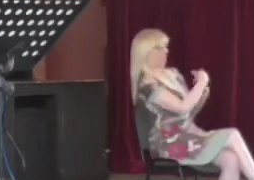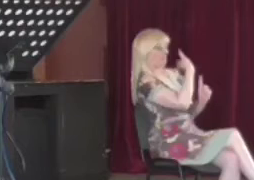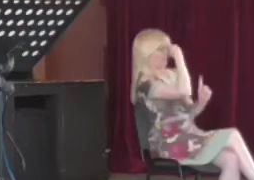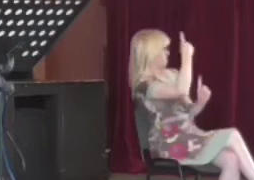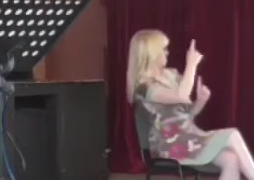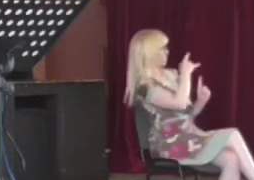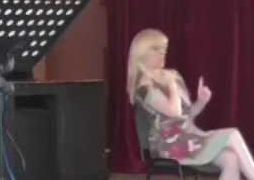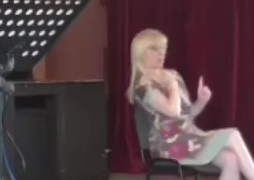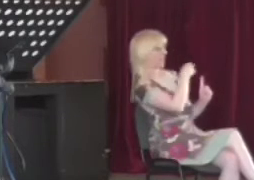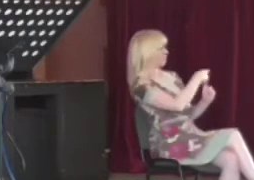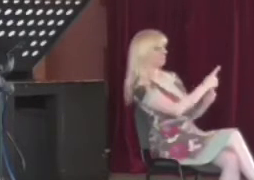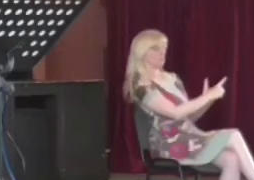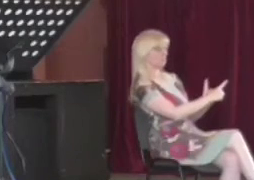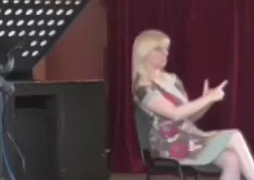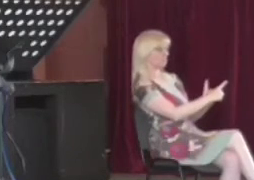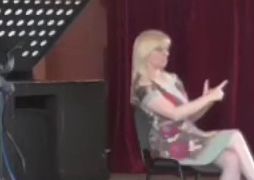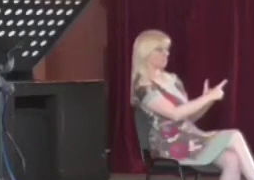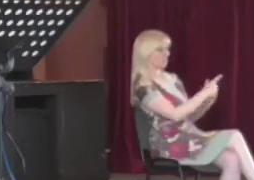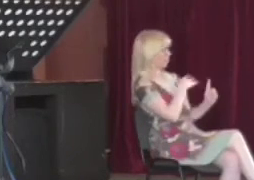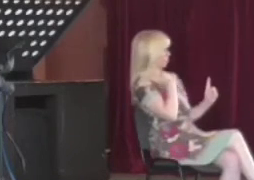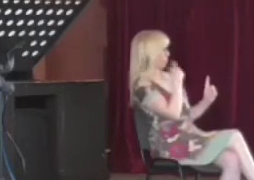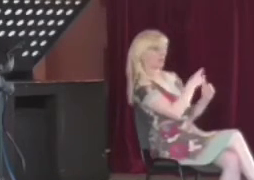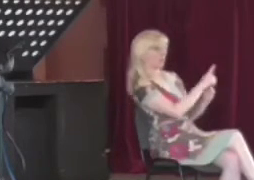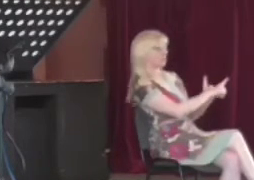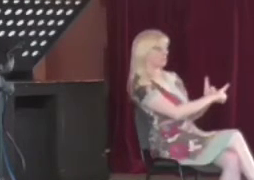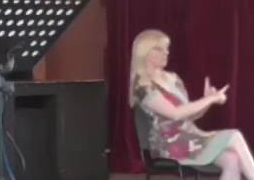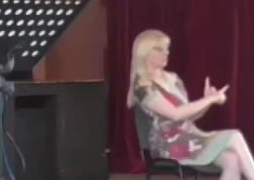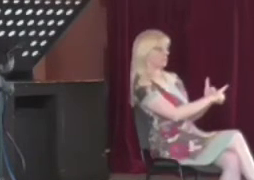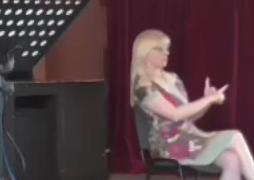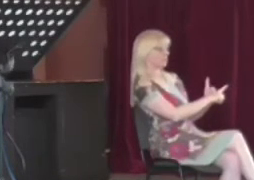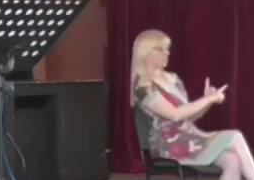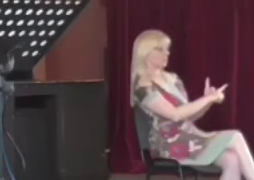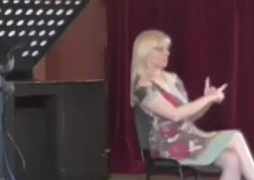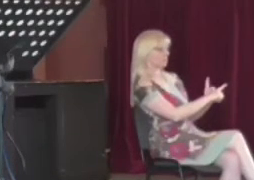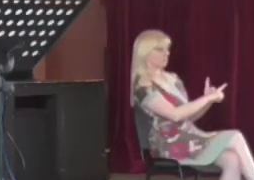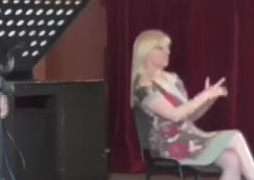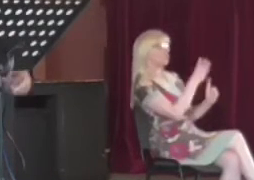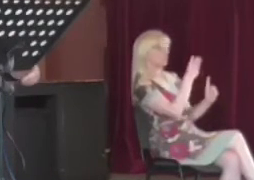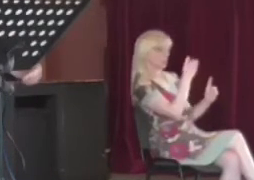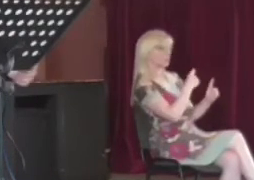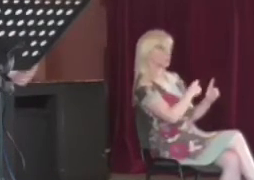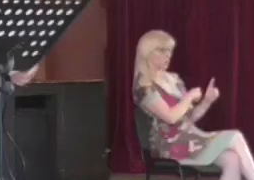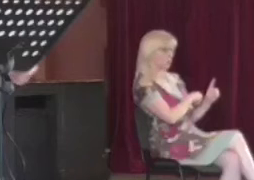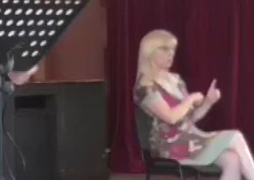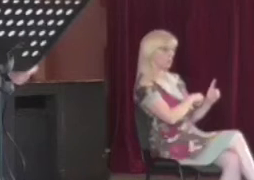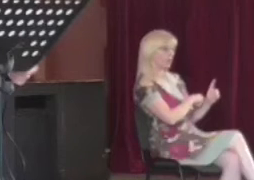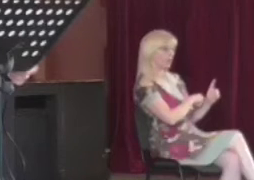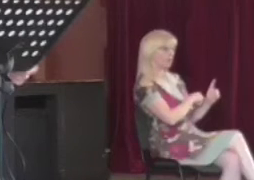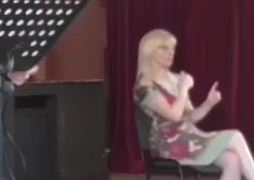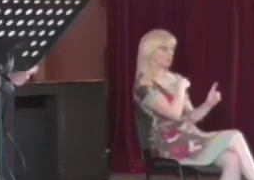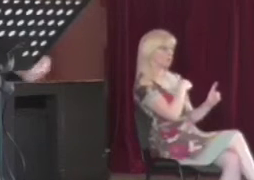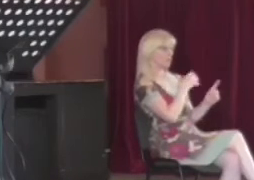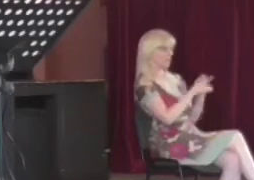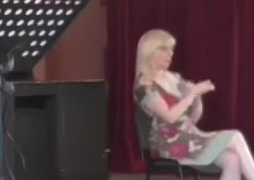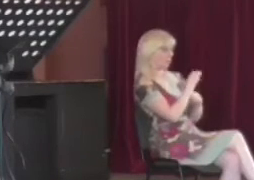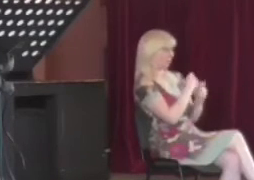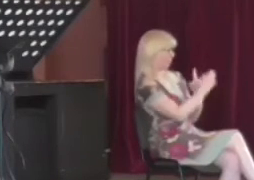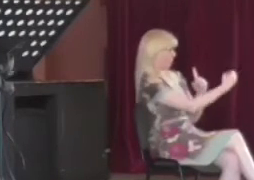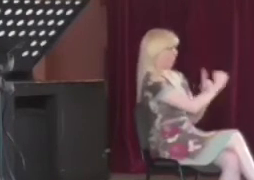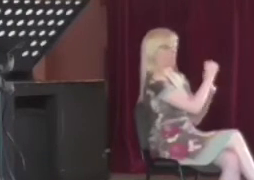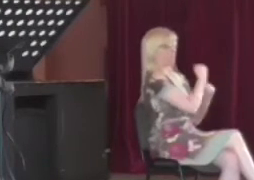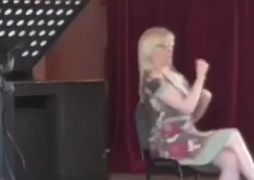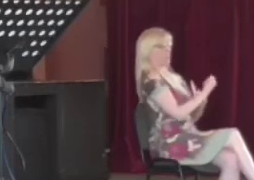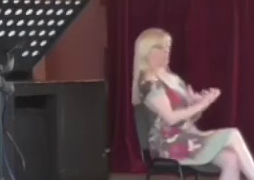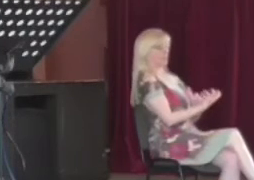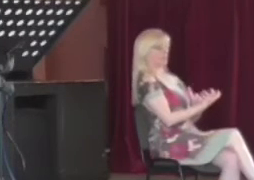victorious. I can tell you, you are safe, because ultimately you know where your destination is. And that's what kept